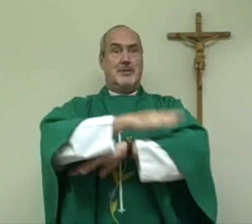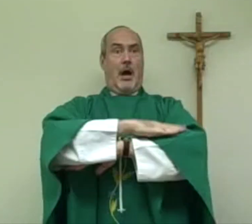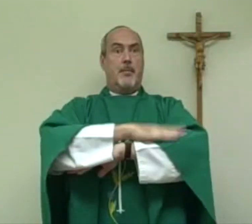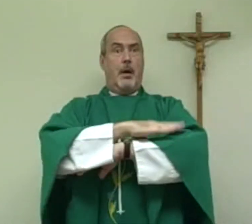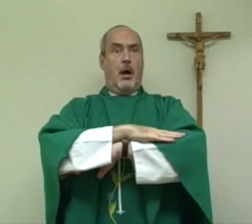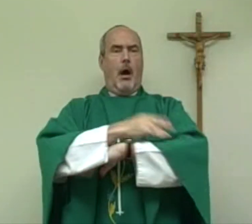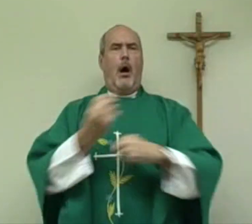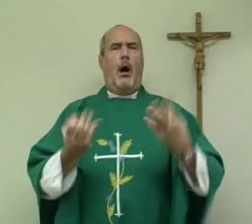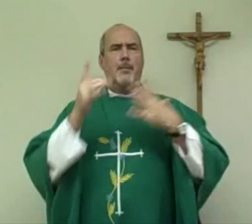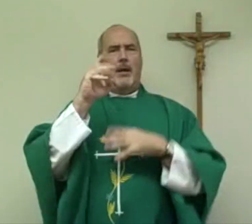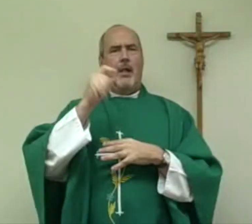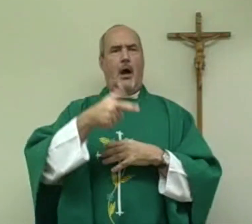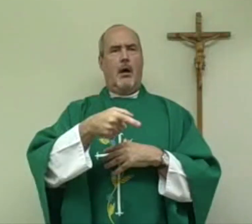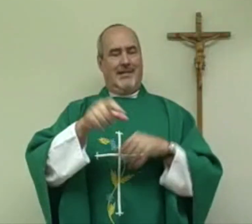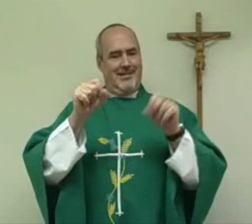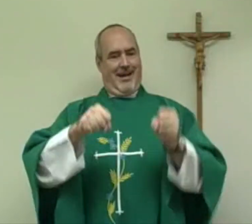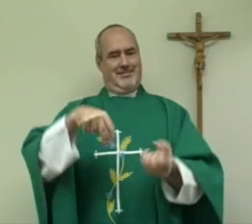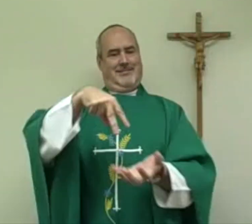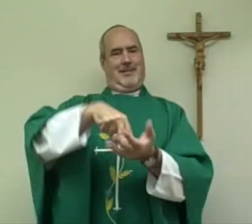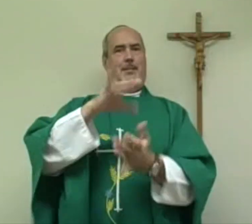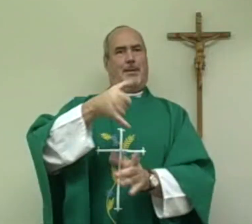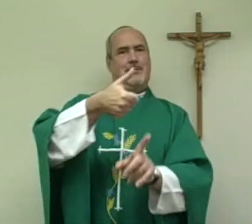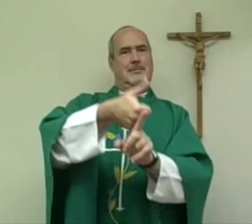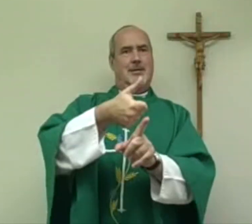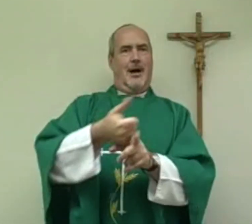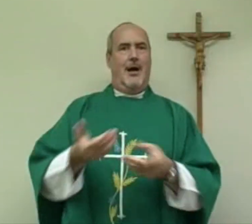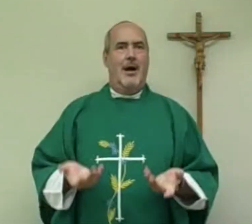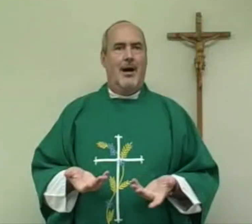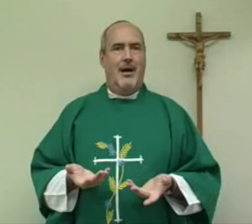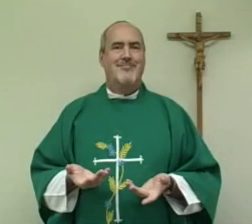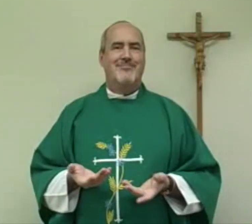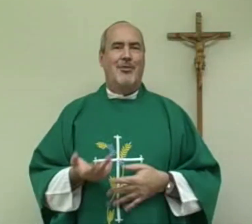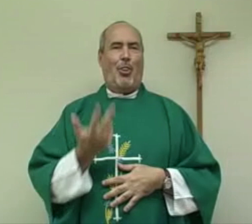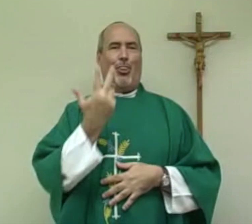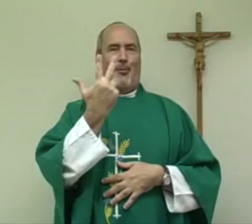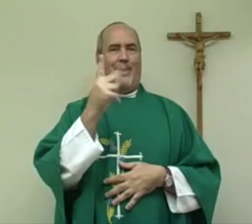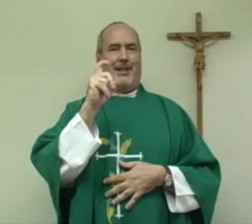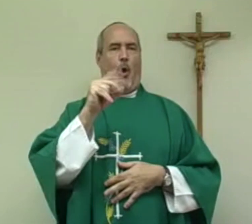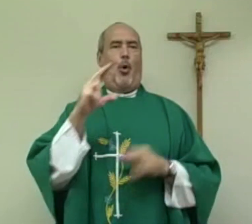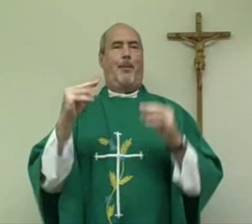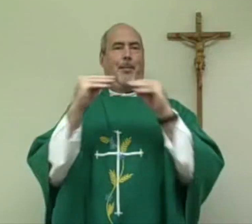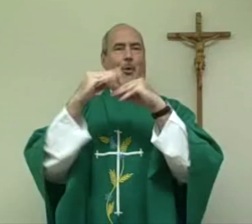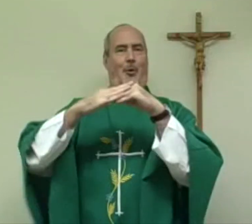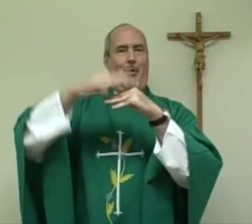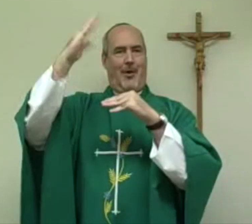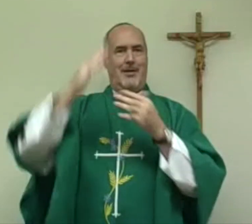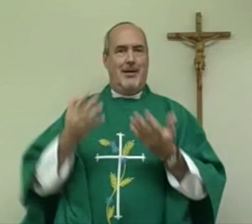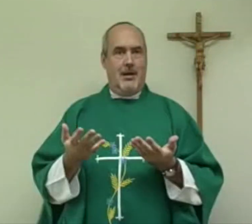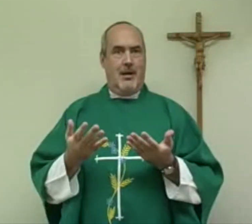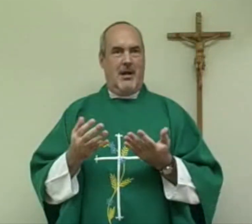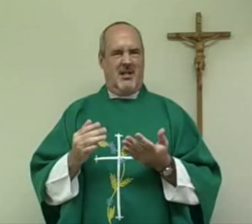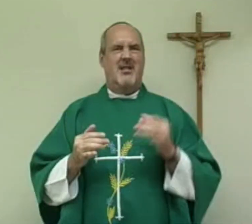worth that much. Think about a table with legs. A table can stand by itself on 3 legs or